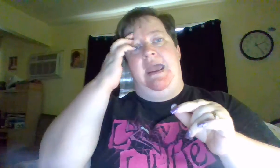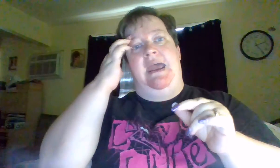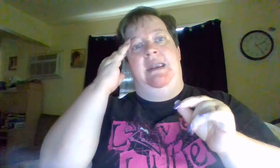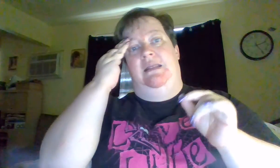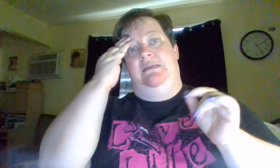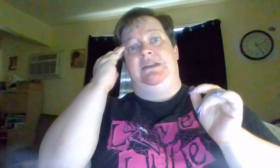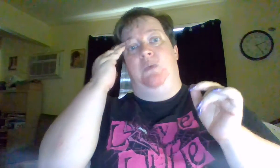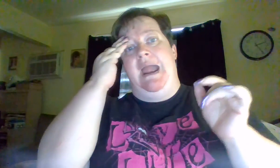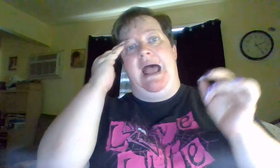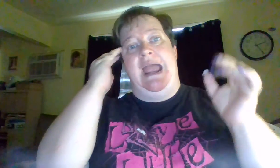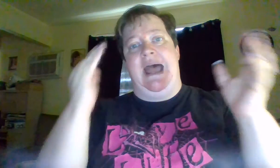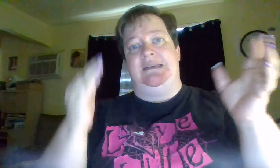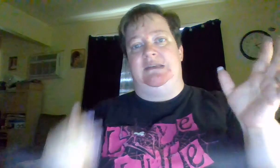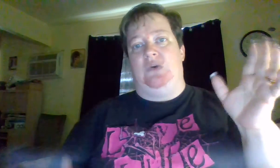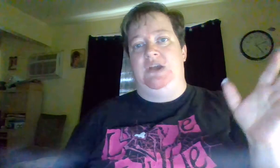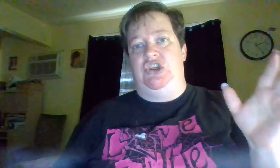And that's why I ask this question.